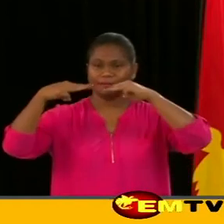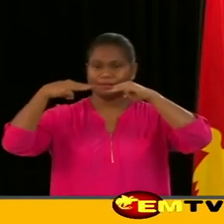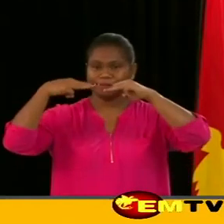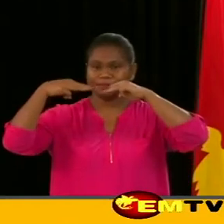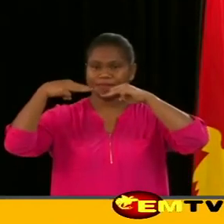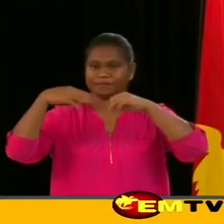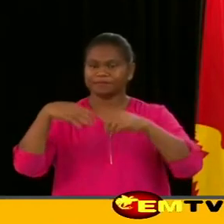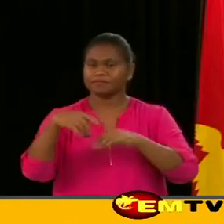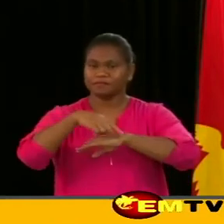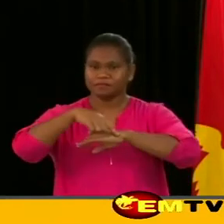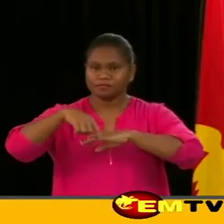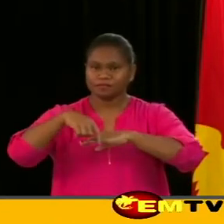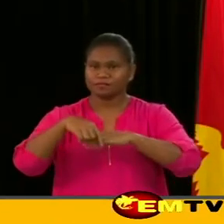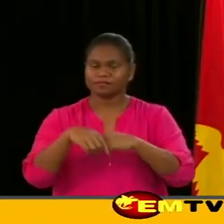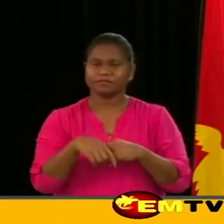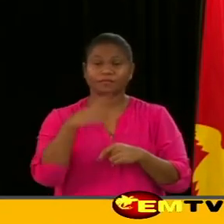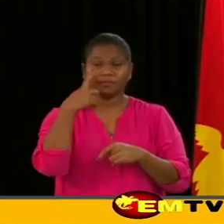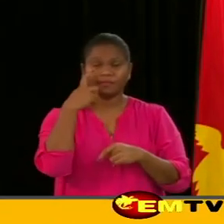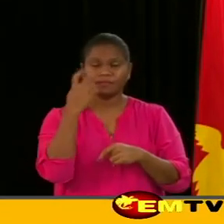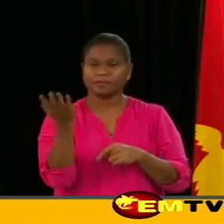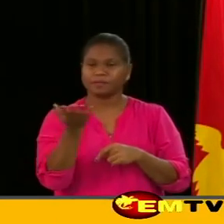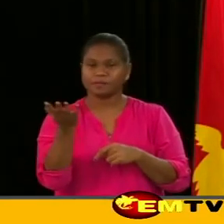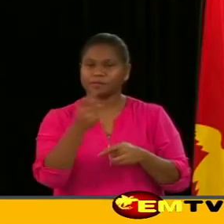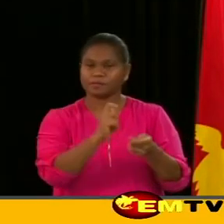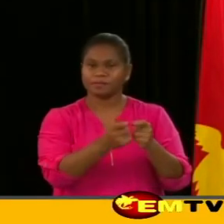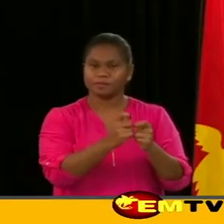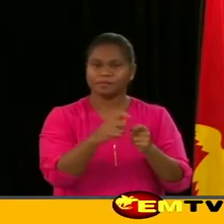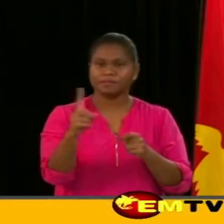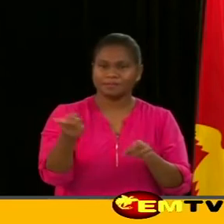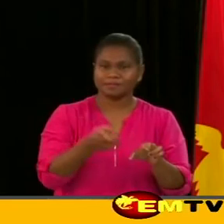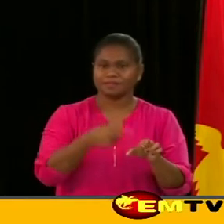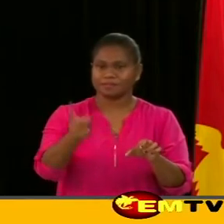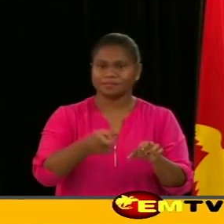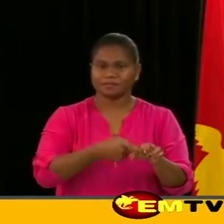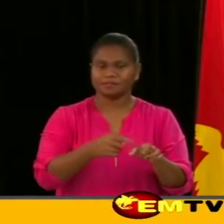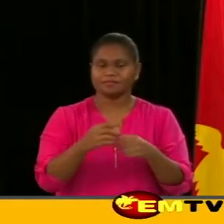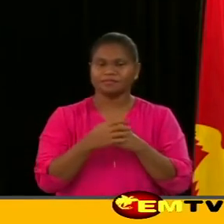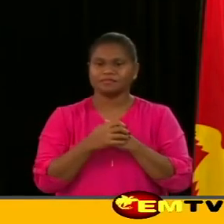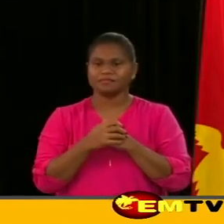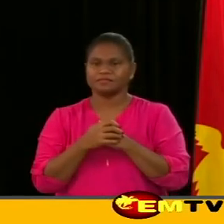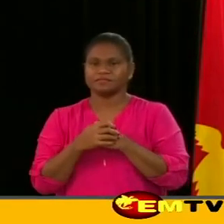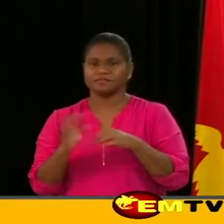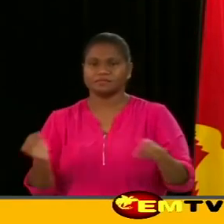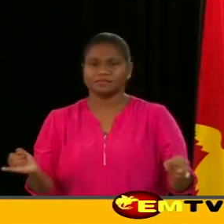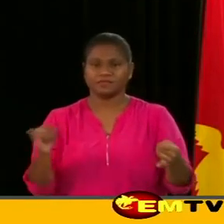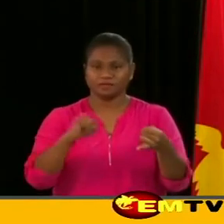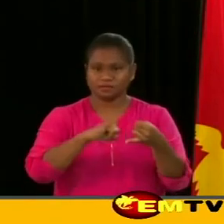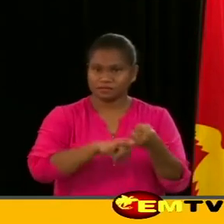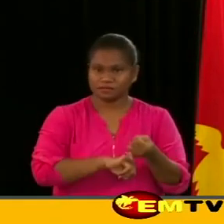where those tests come from. This, you know, as you said, your colleague there asked a question about, you know, should Chimbu province go,